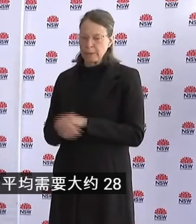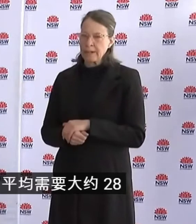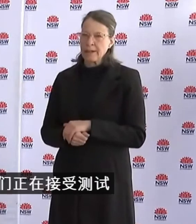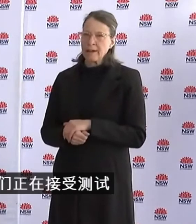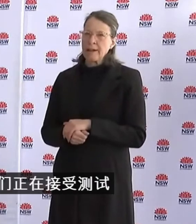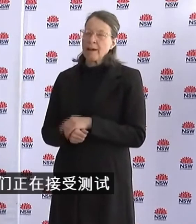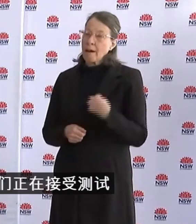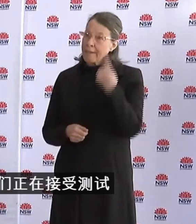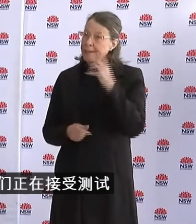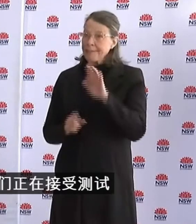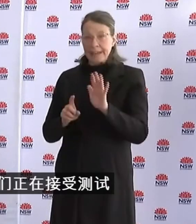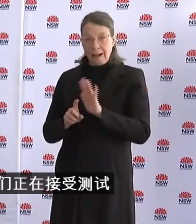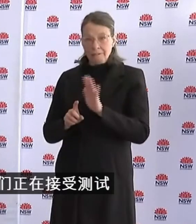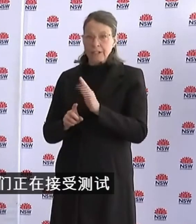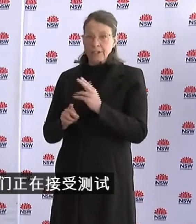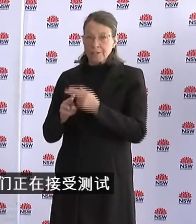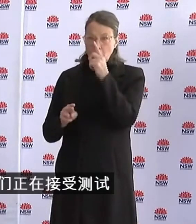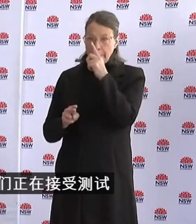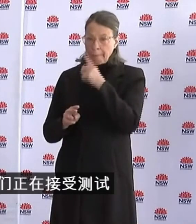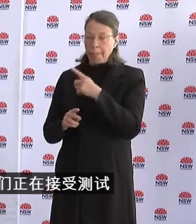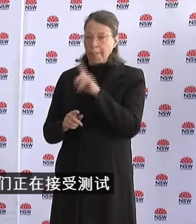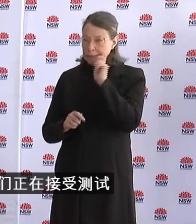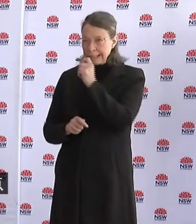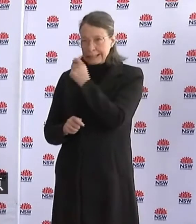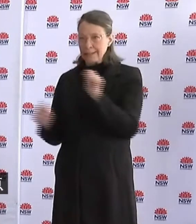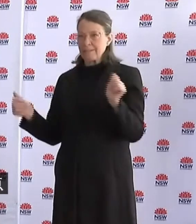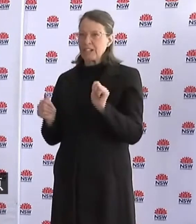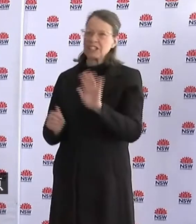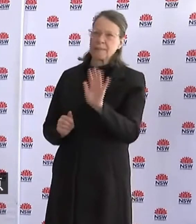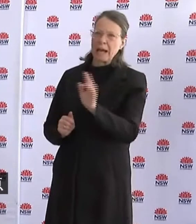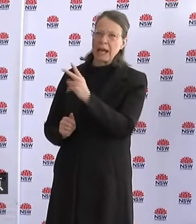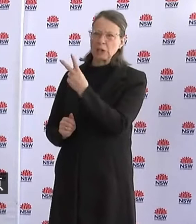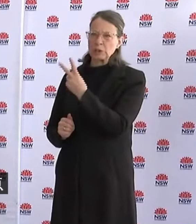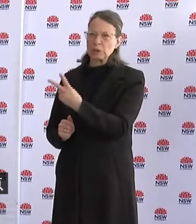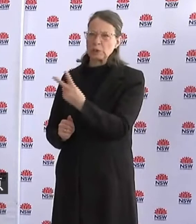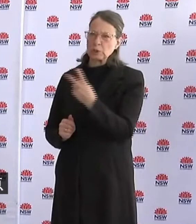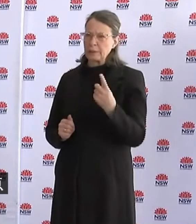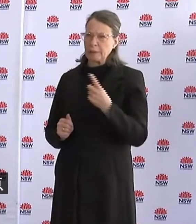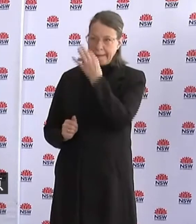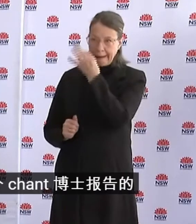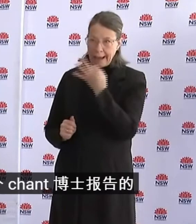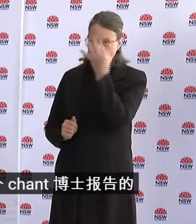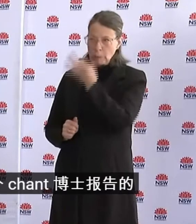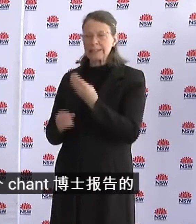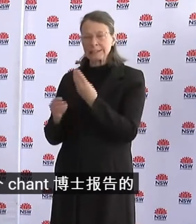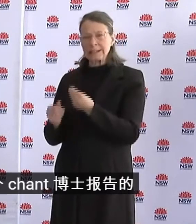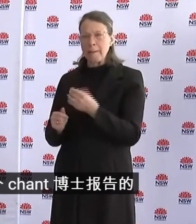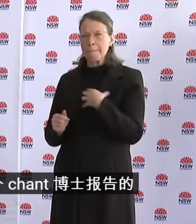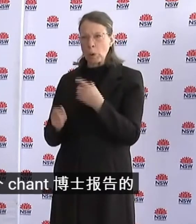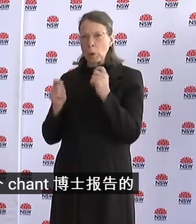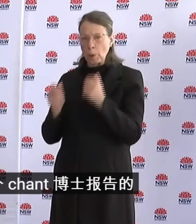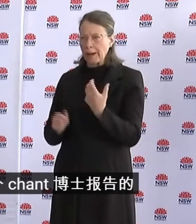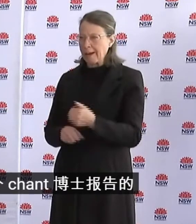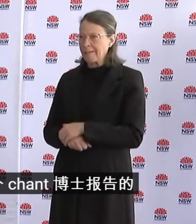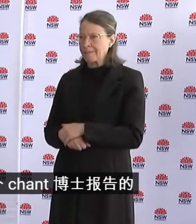around 28 hours for people to get test results, and sometimes people are getting their test results sooner than that point in time. There was an issue with one private